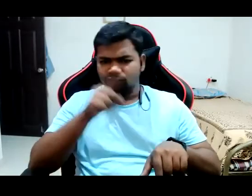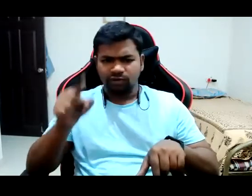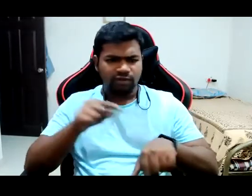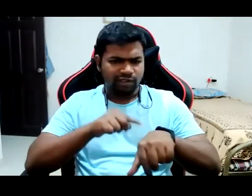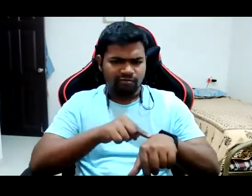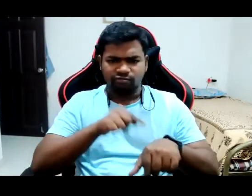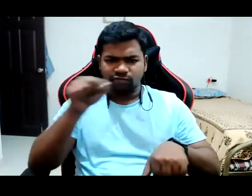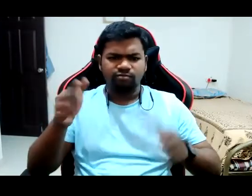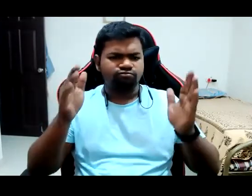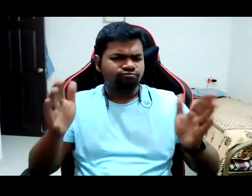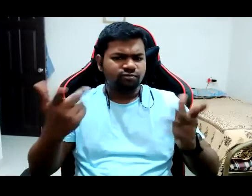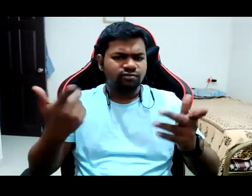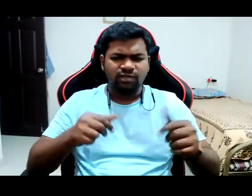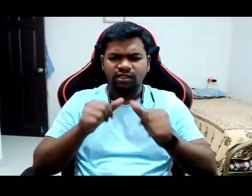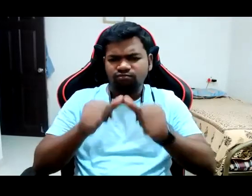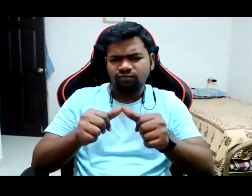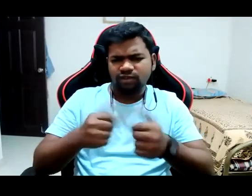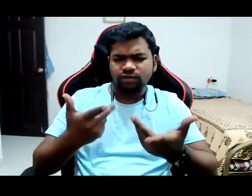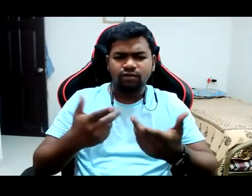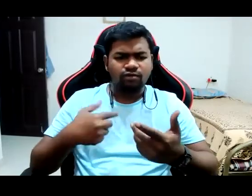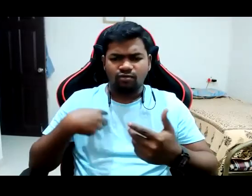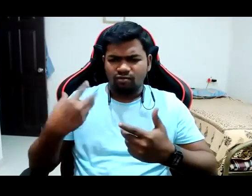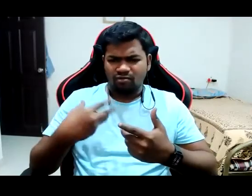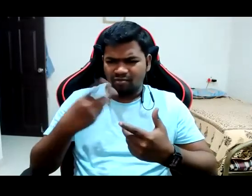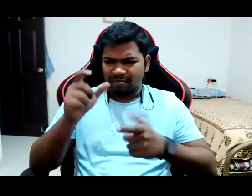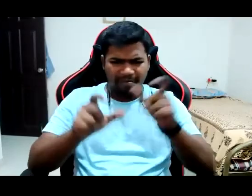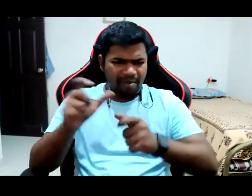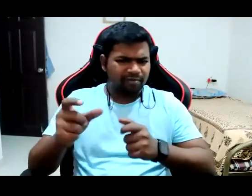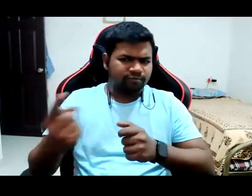some problem statements. But again, we don't want you guys to rely on